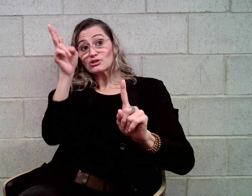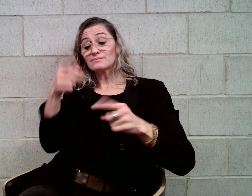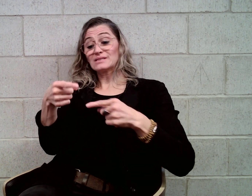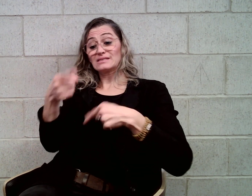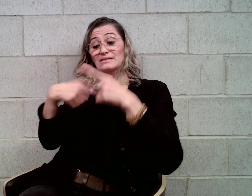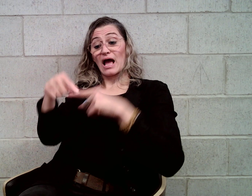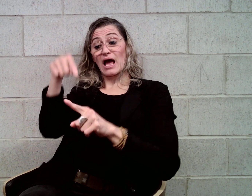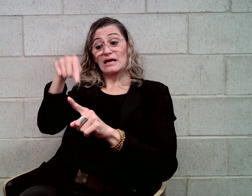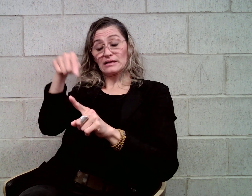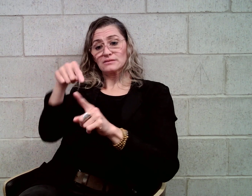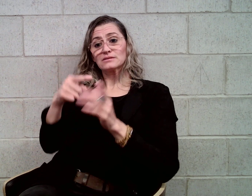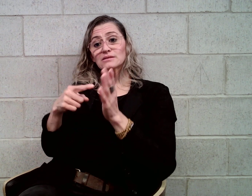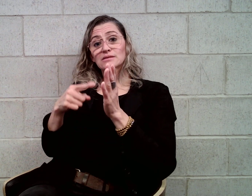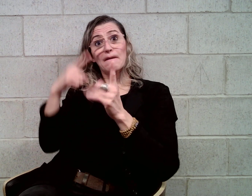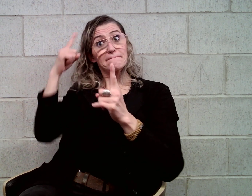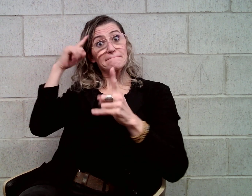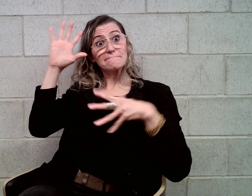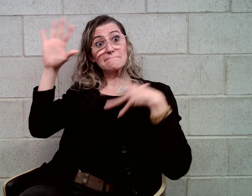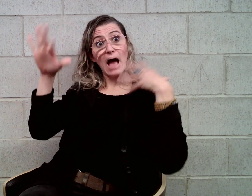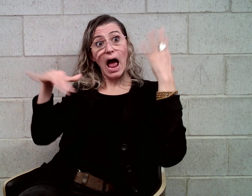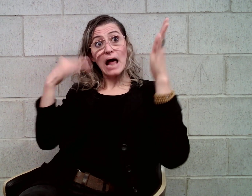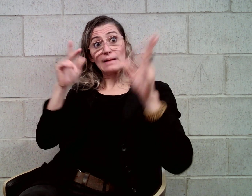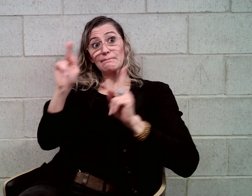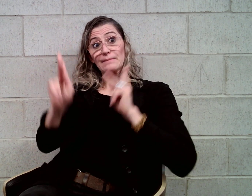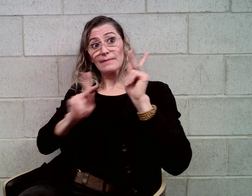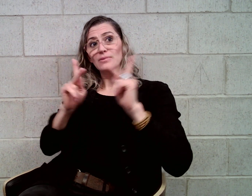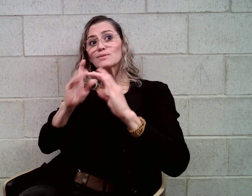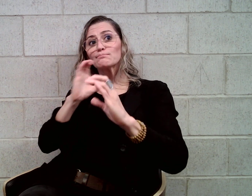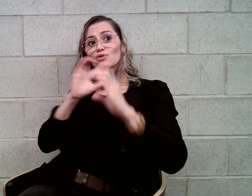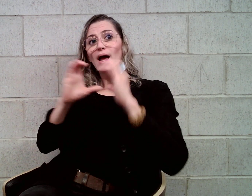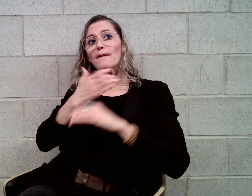because another piece of history is around